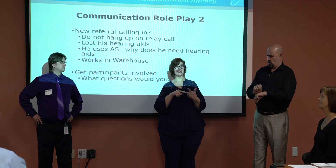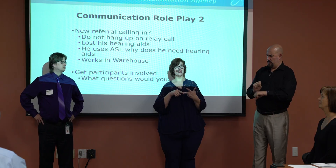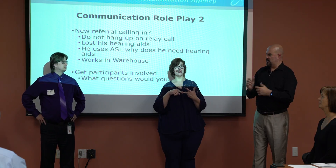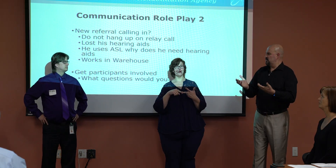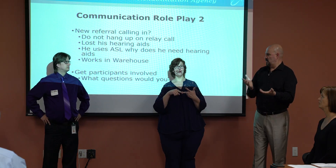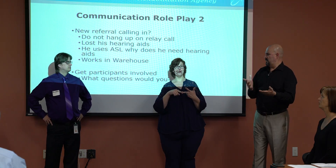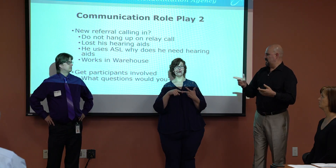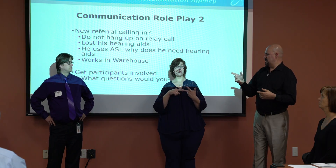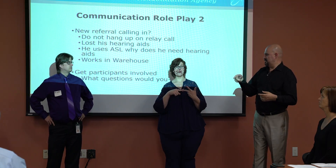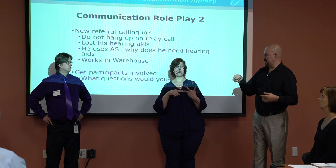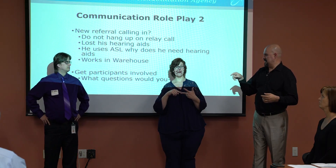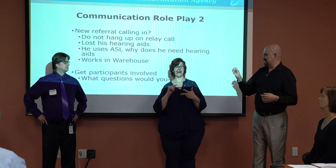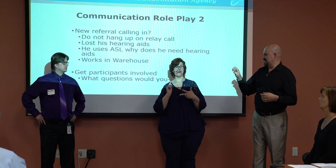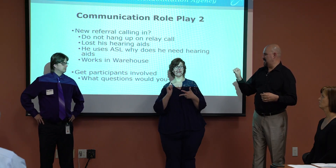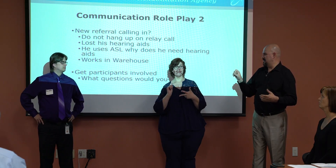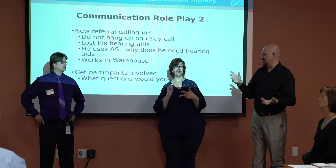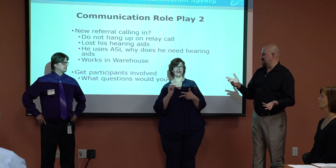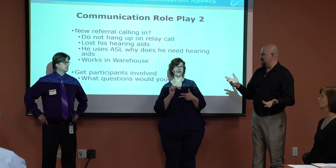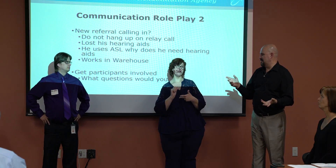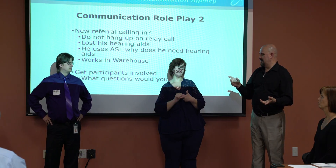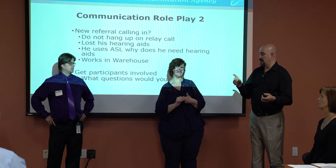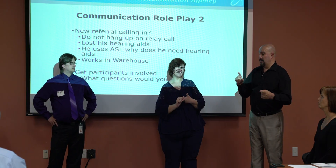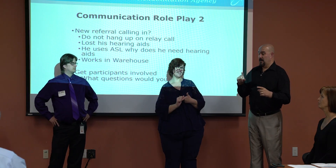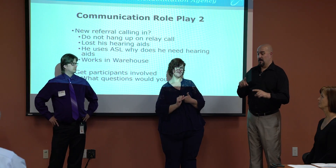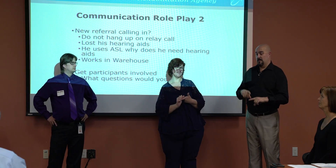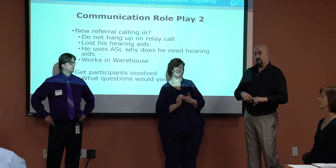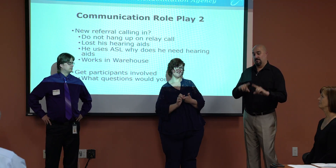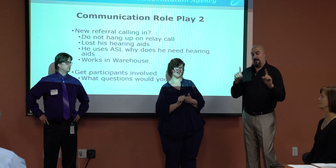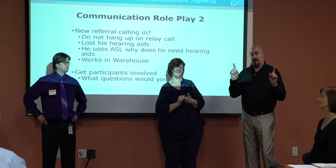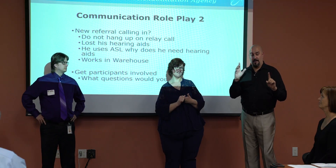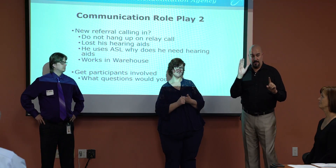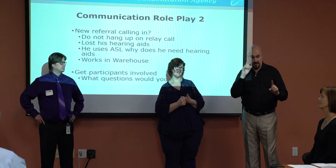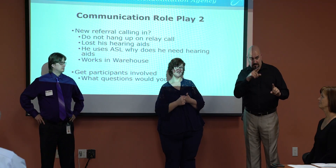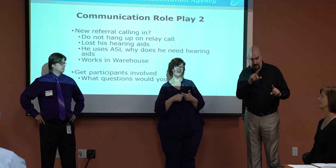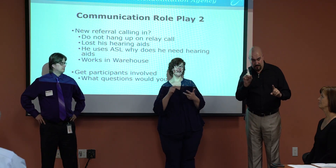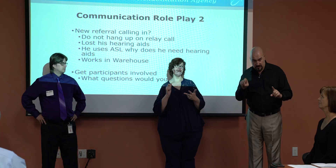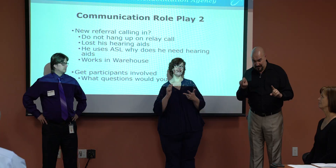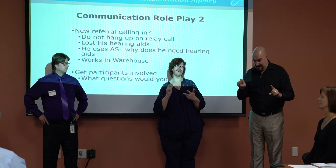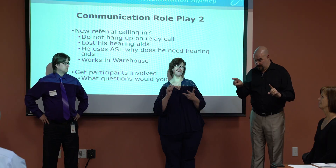get into, do we need an AWT eval?